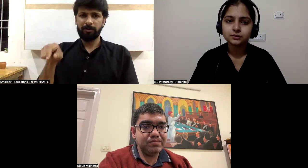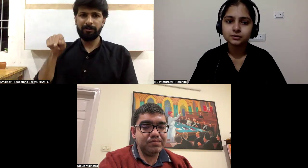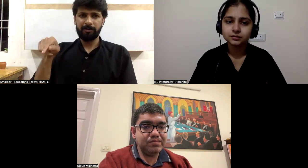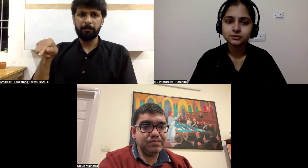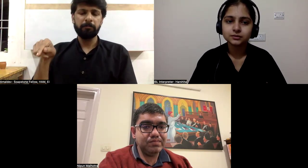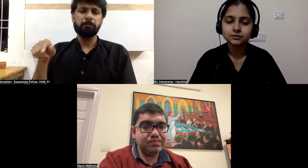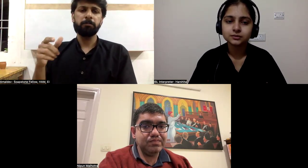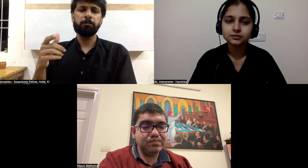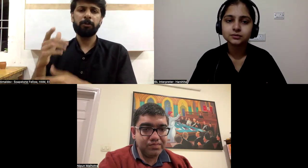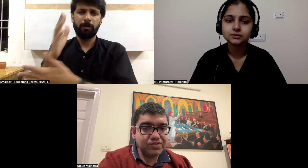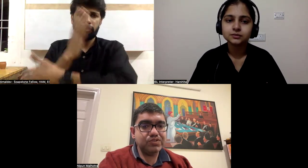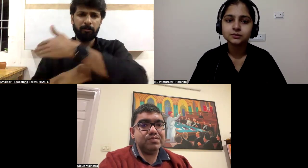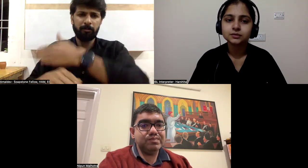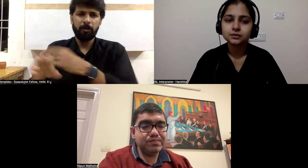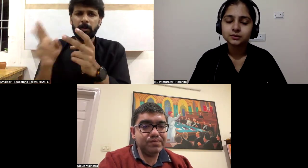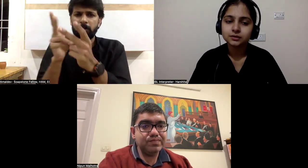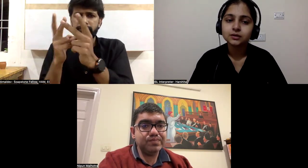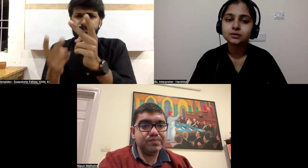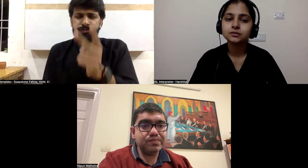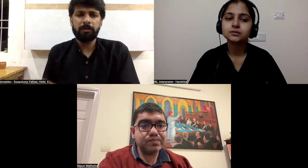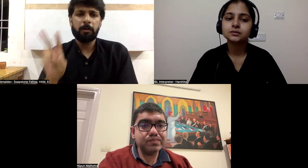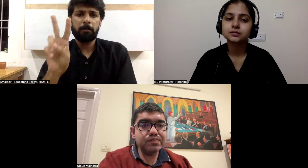Nipun, I have another question for you.